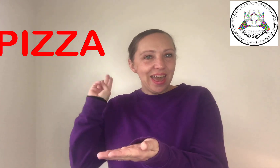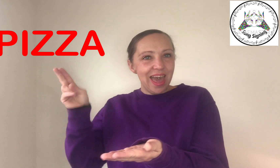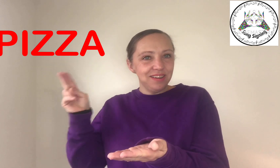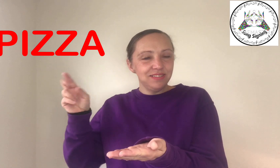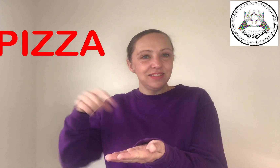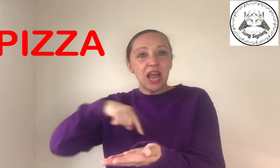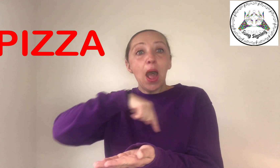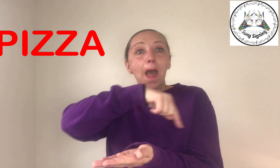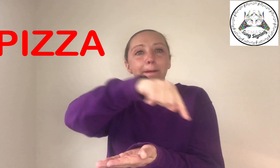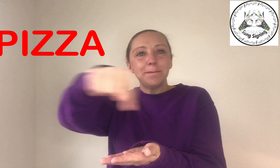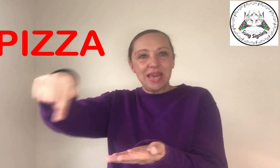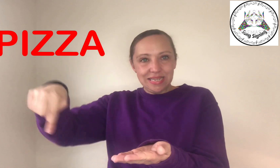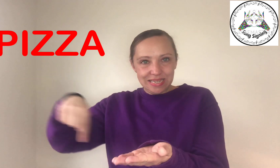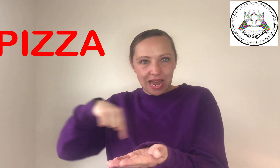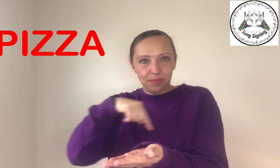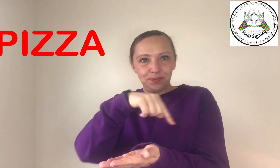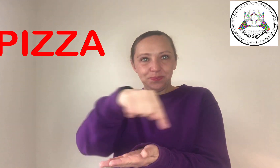Again. Pizza.